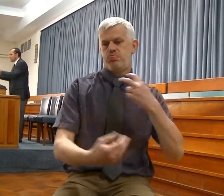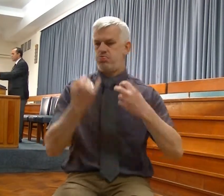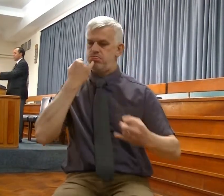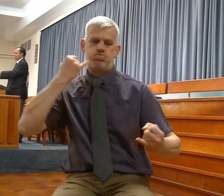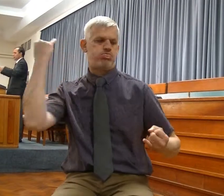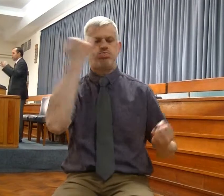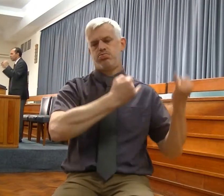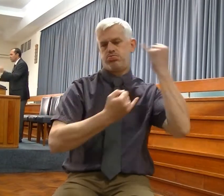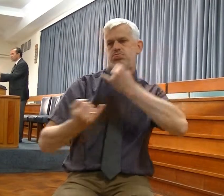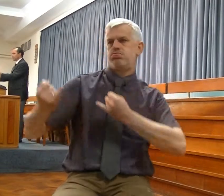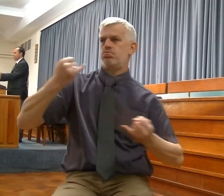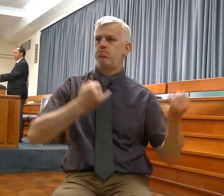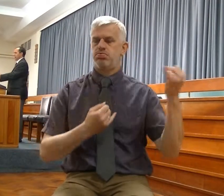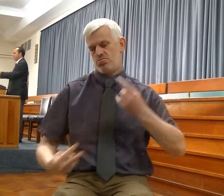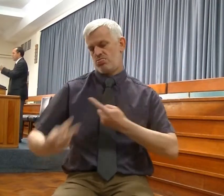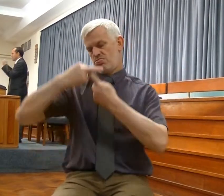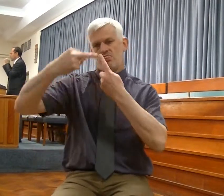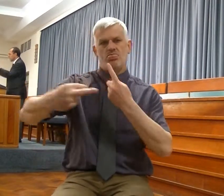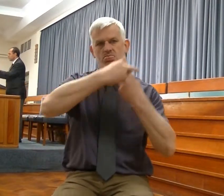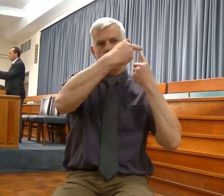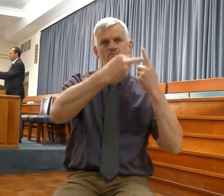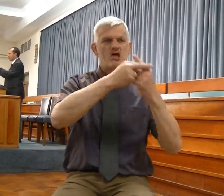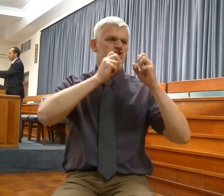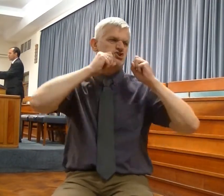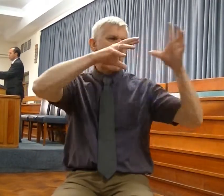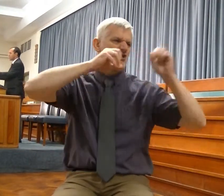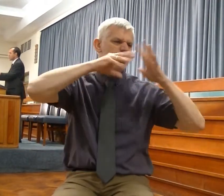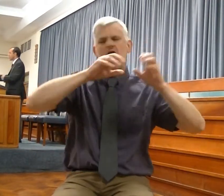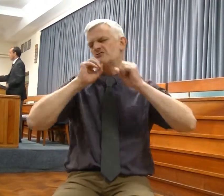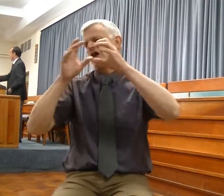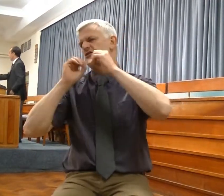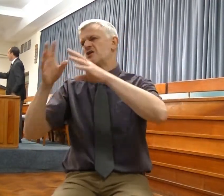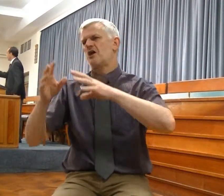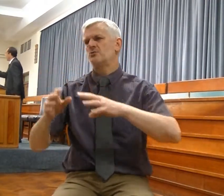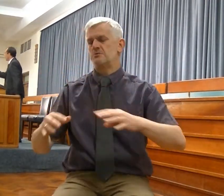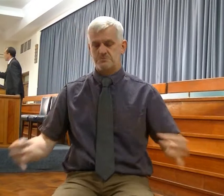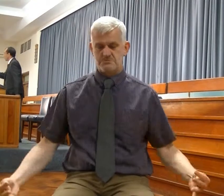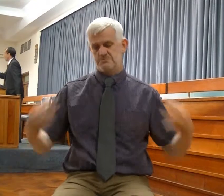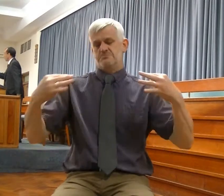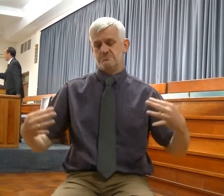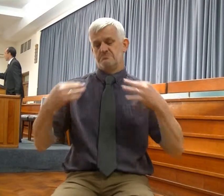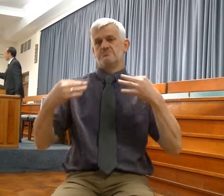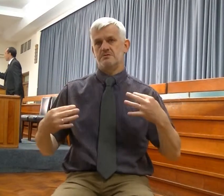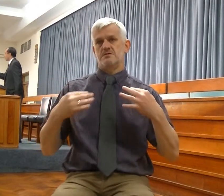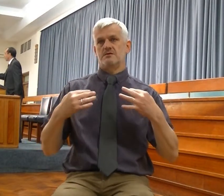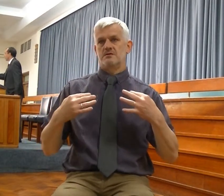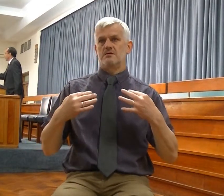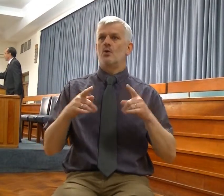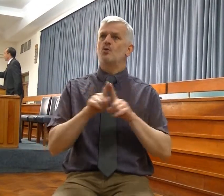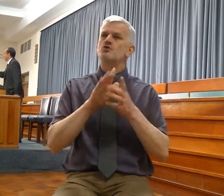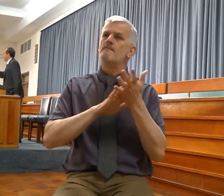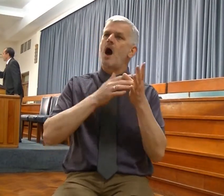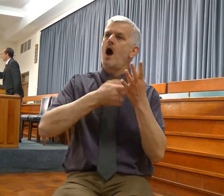were jeering, they were taunting, and they were shouting at the Lord Jesus Christ. And when you read the Gospel of Mark, we